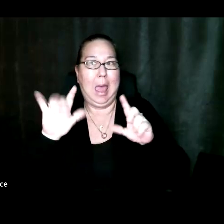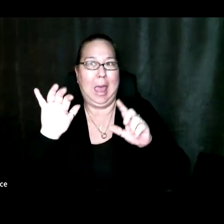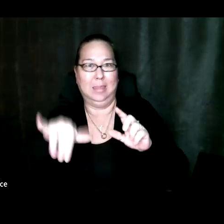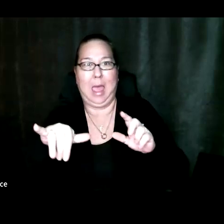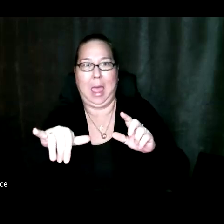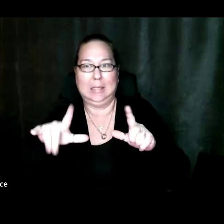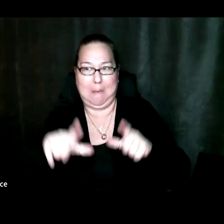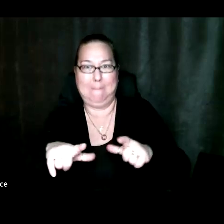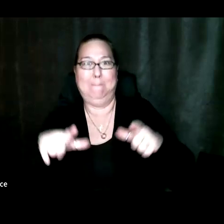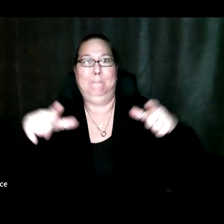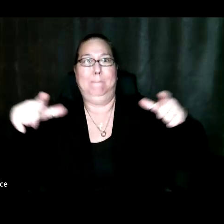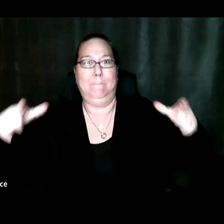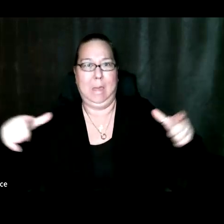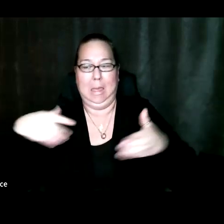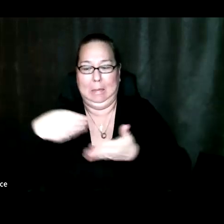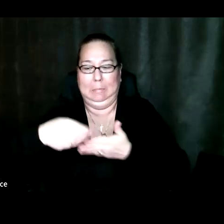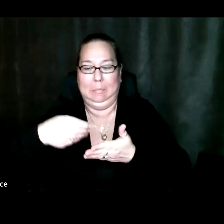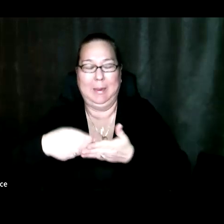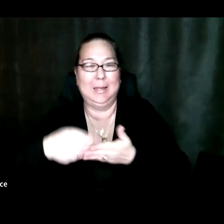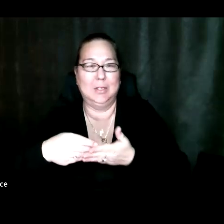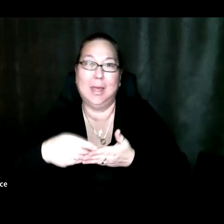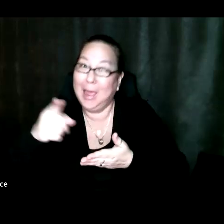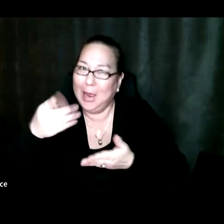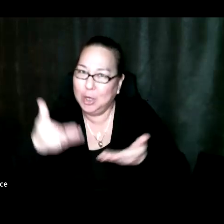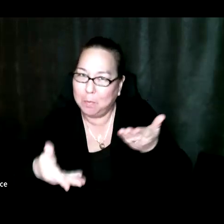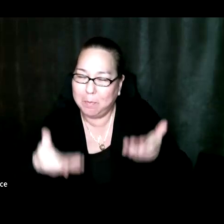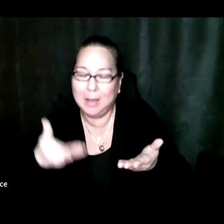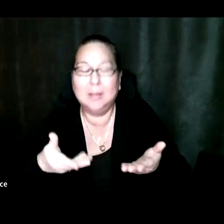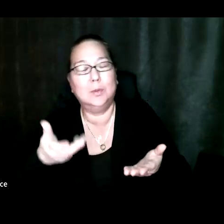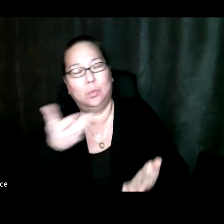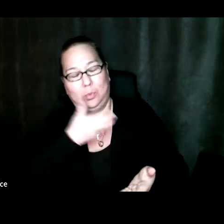balanced shows great fiscal stewardship, and I thank you for that.